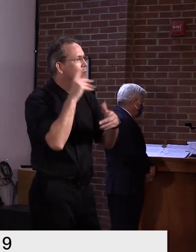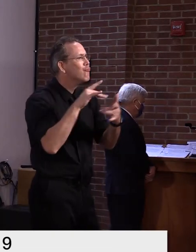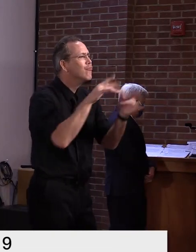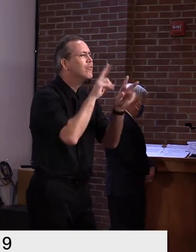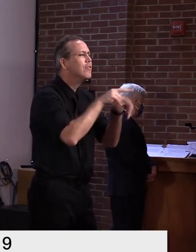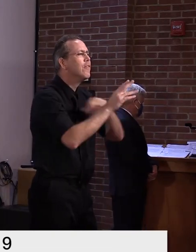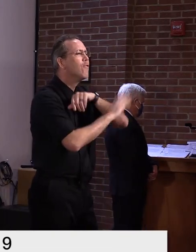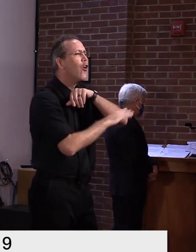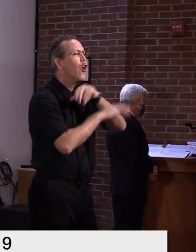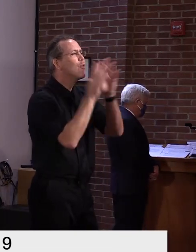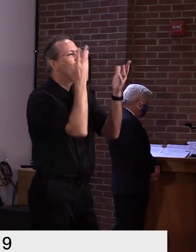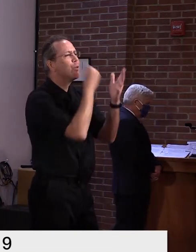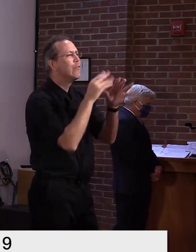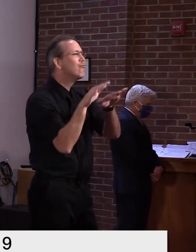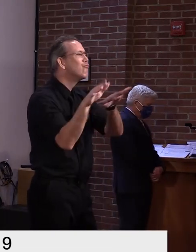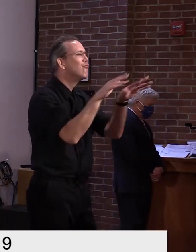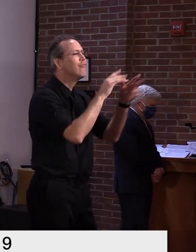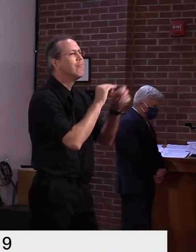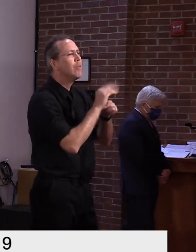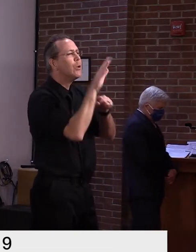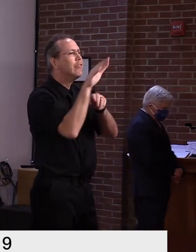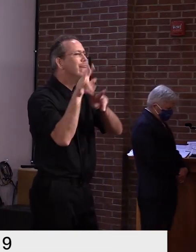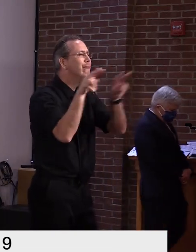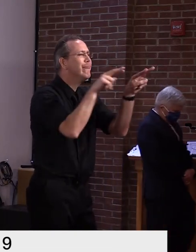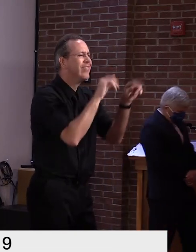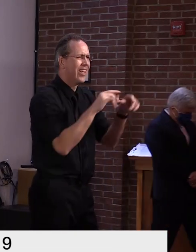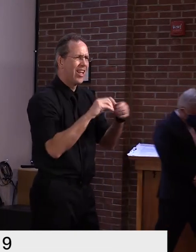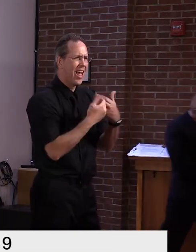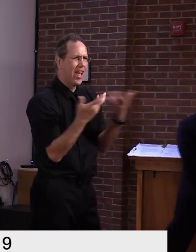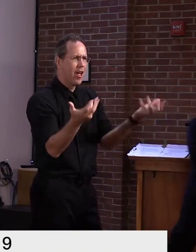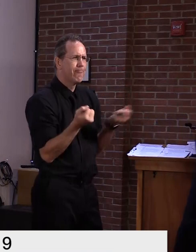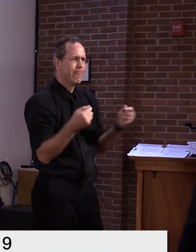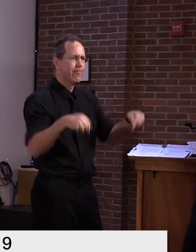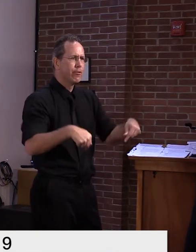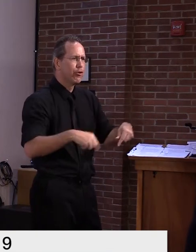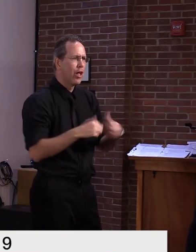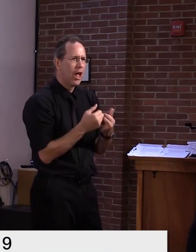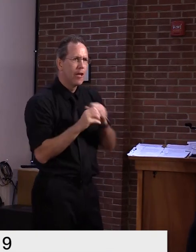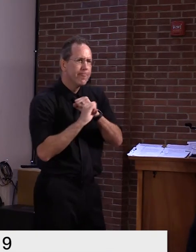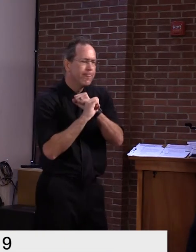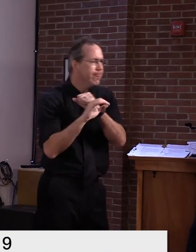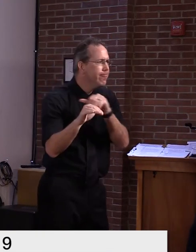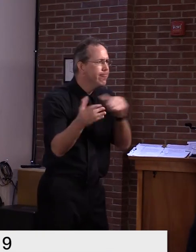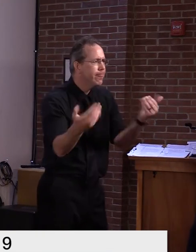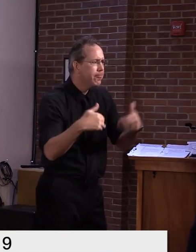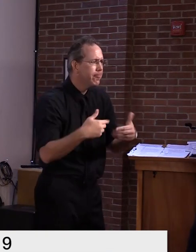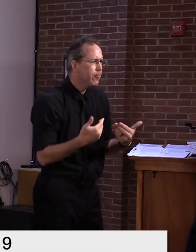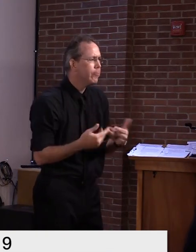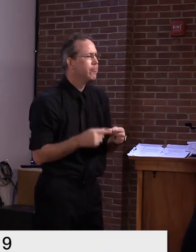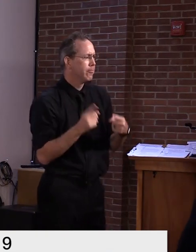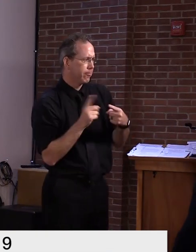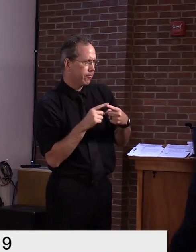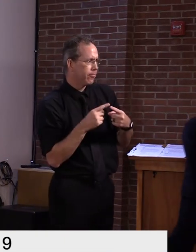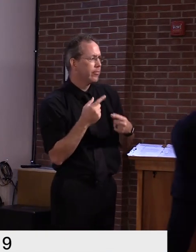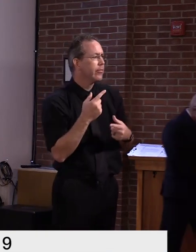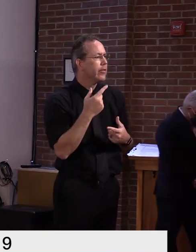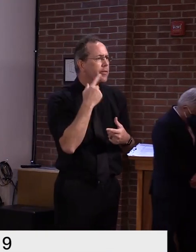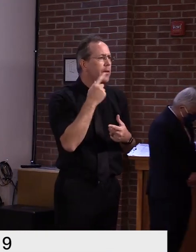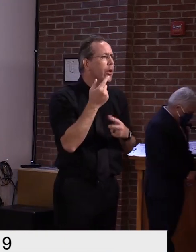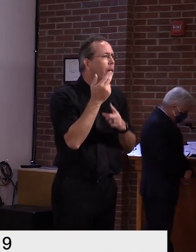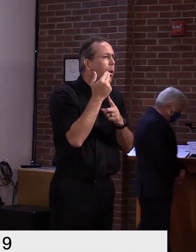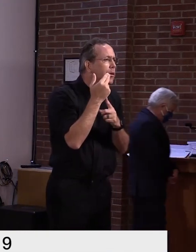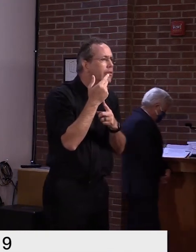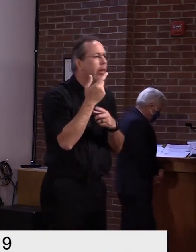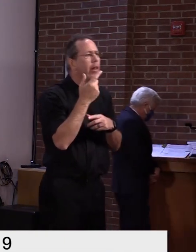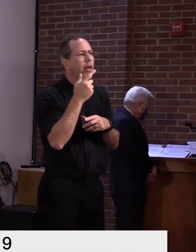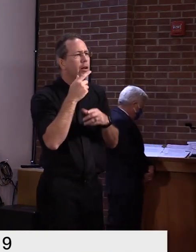of capacities as well. How do we move from outside dining to inside dining, and how do we do that safely? If we